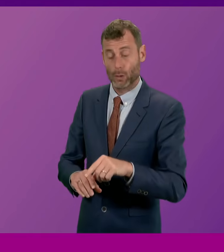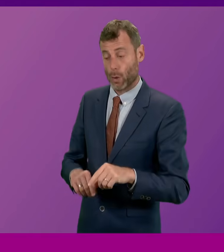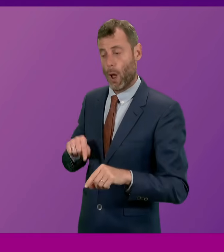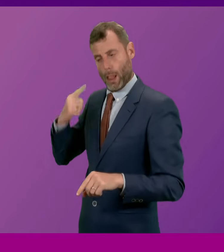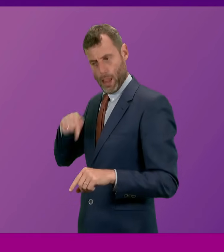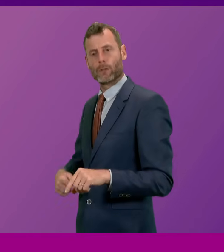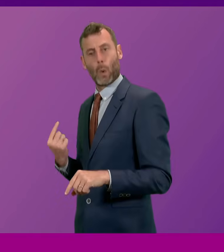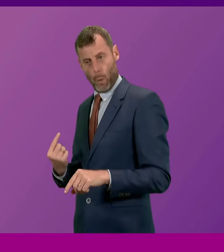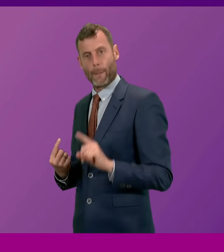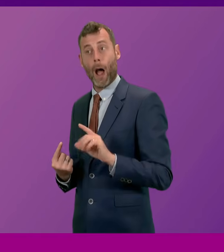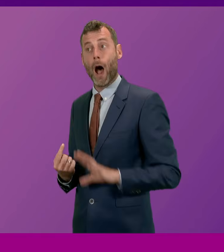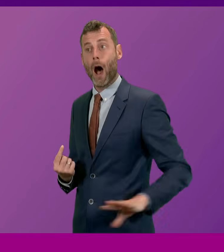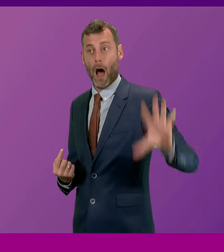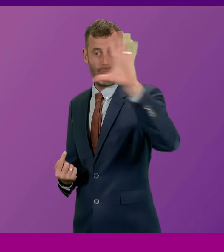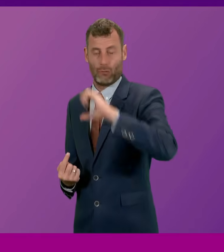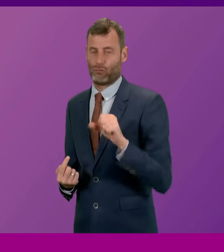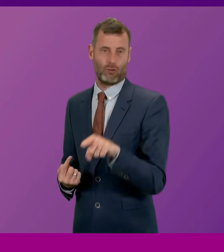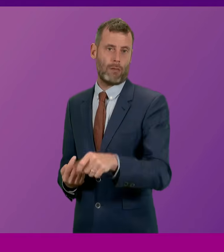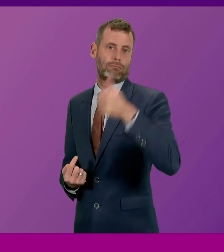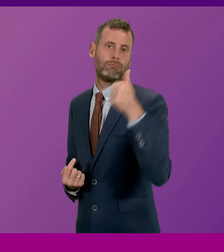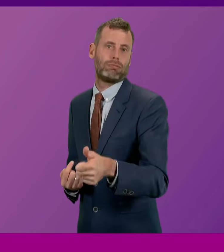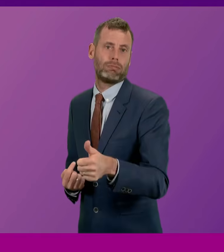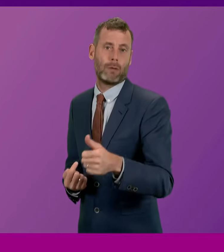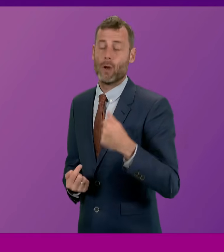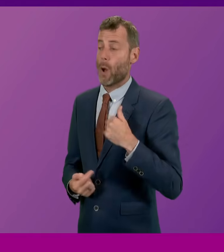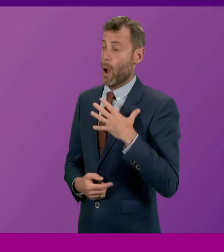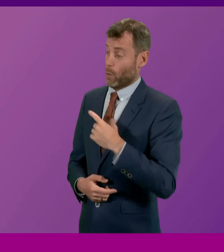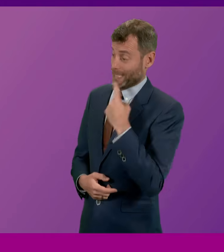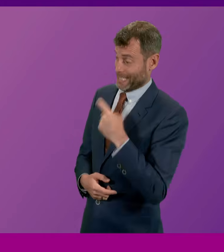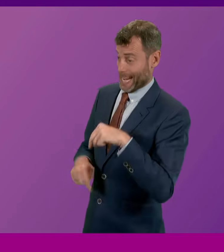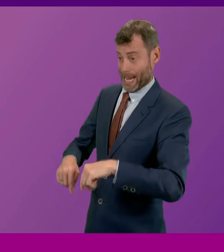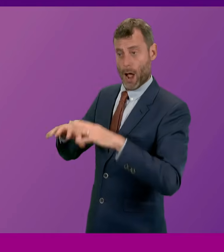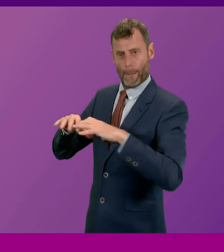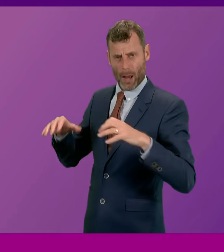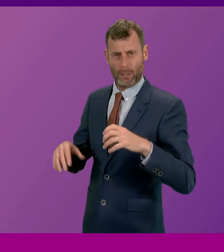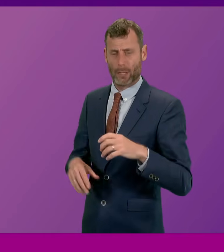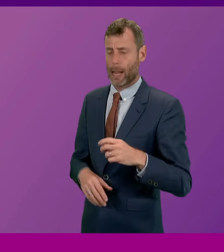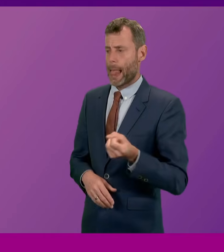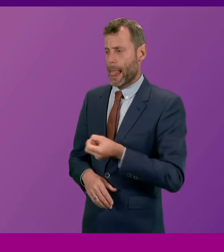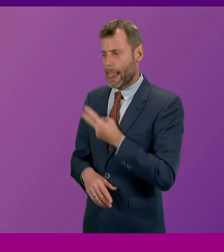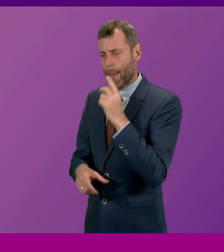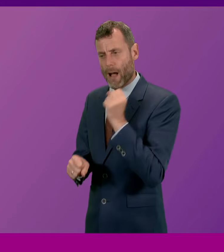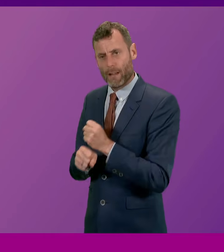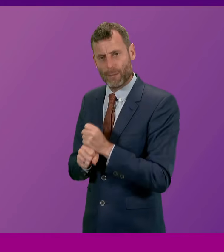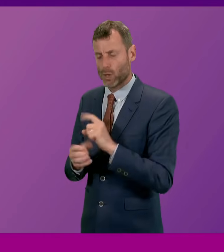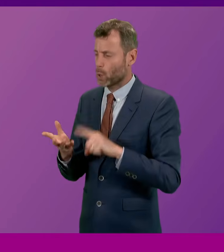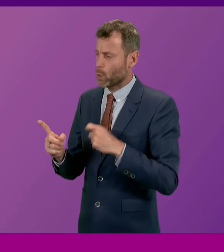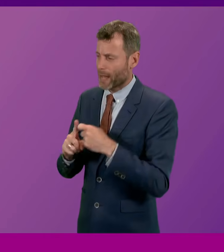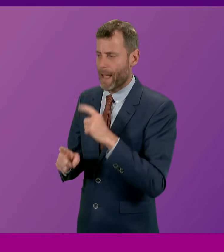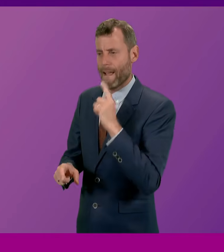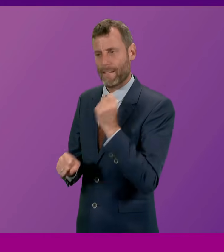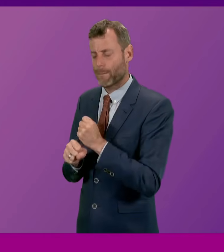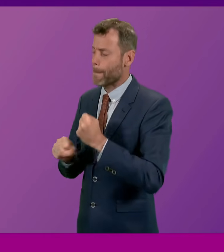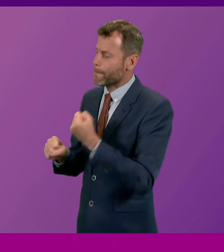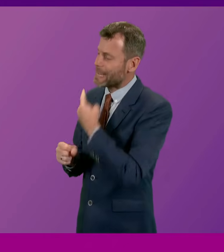a row. So what I'd say to Parliament is, despite all the obstacles put in our place by a Labour government, a United Kingdom government that doesn't